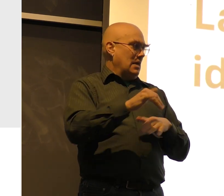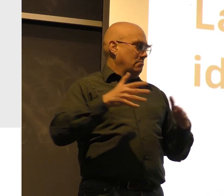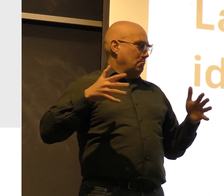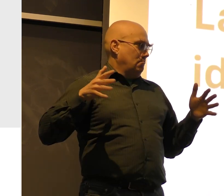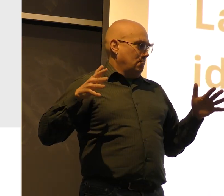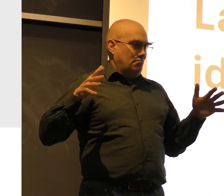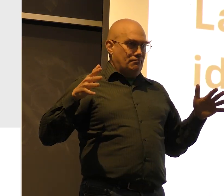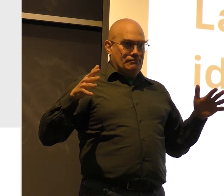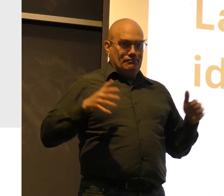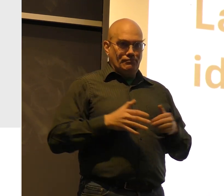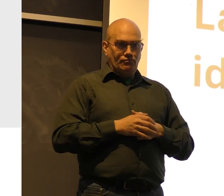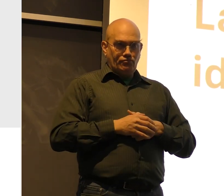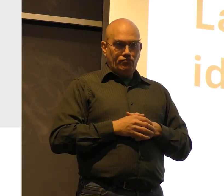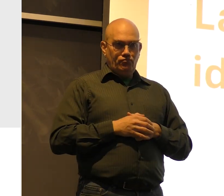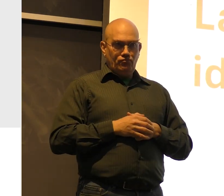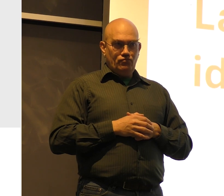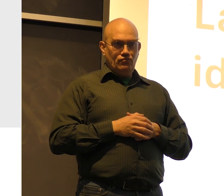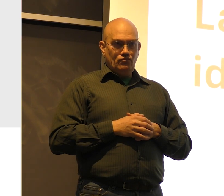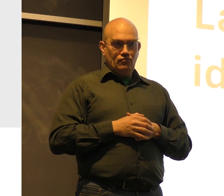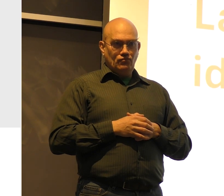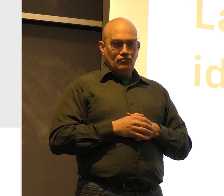the surface of unpacking.